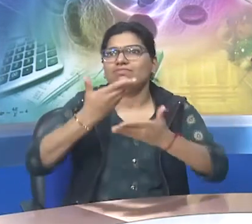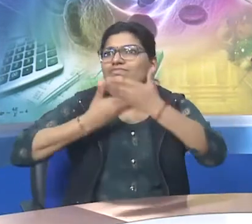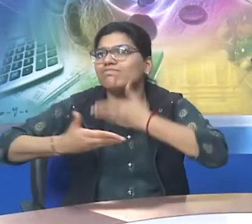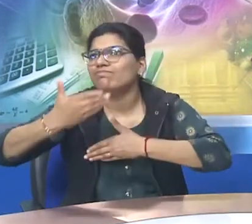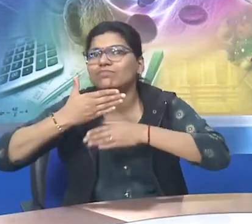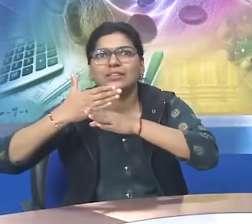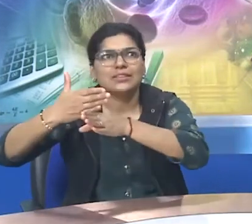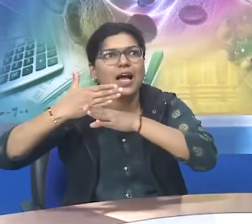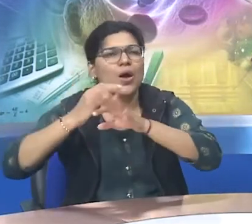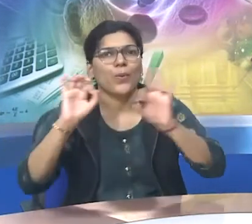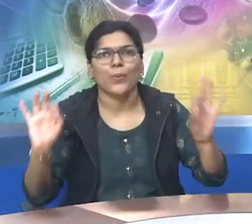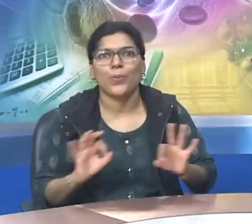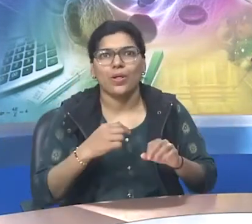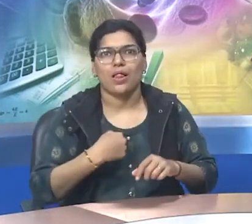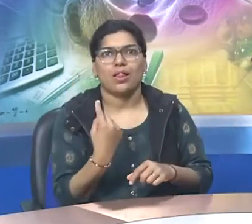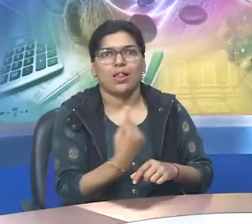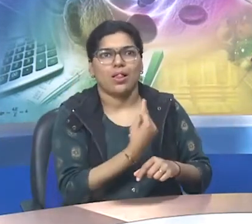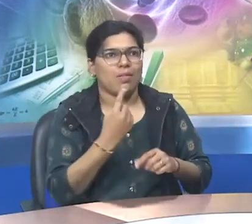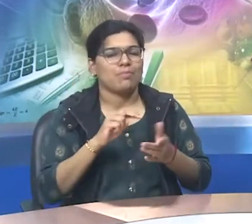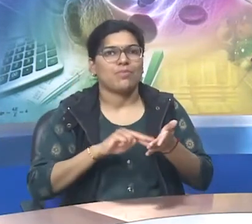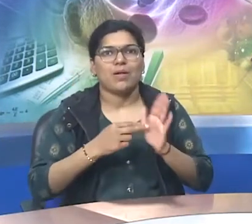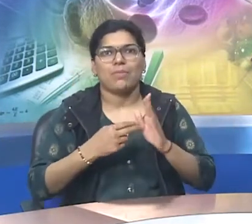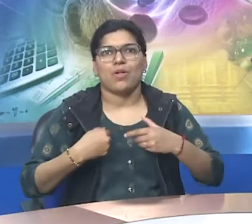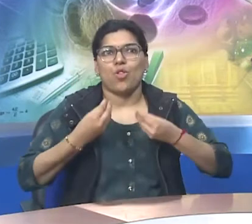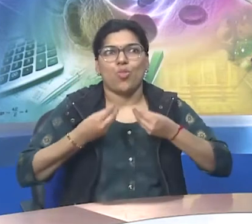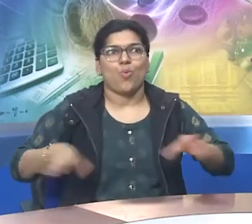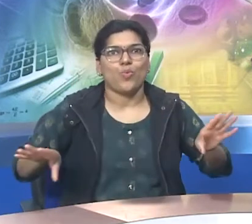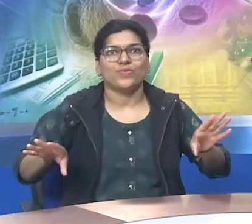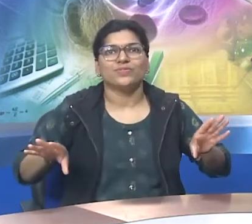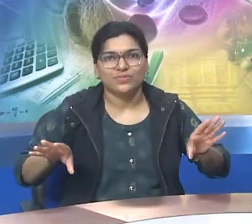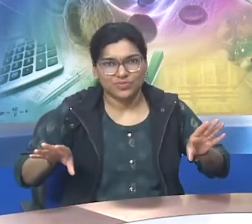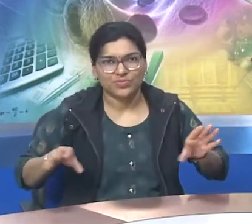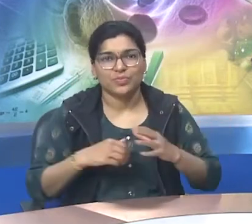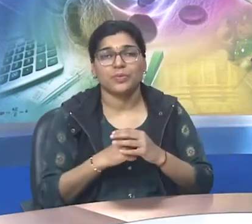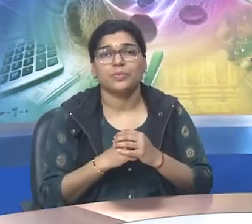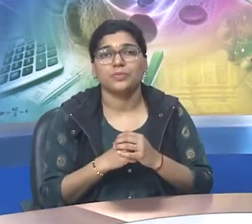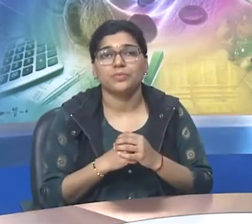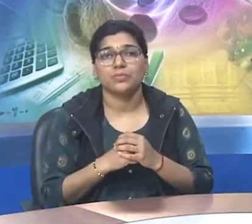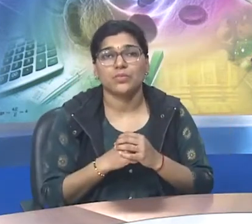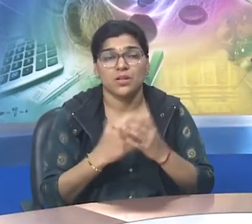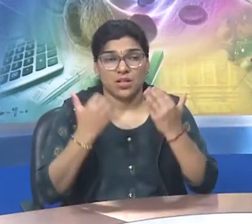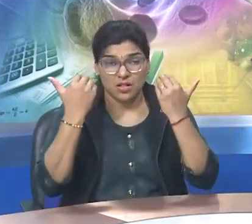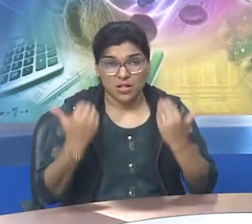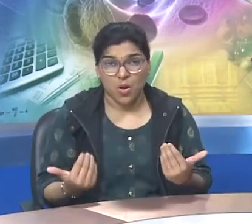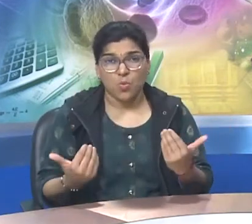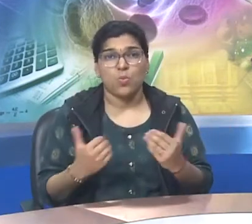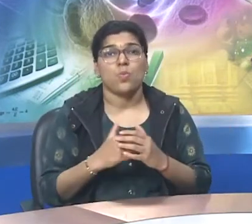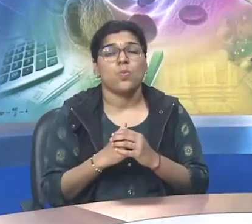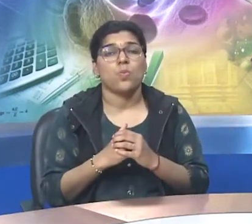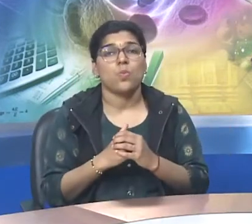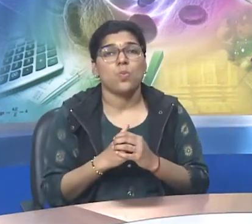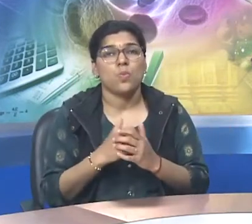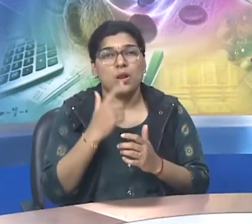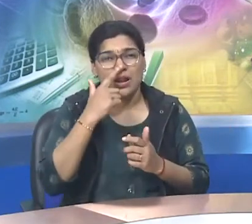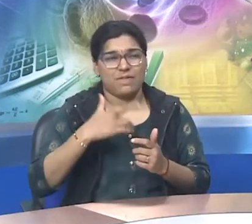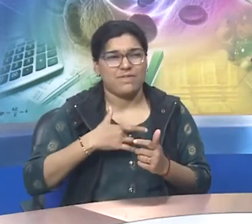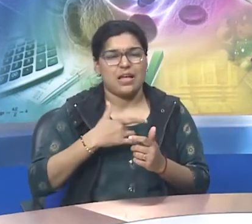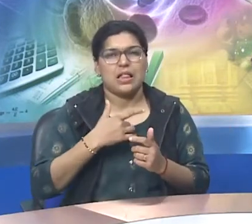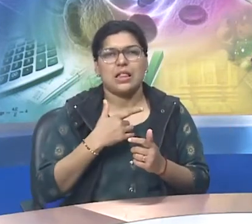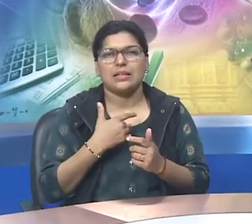Nobody is ready here to honor, to consider and love her the same way as her